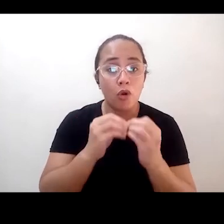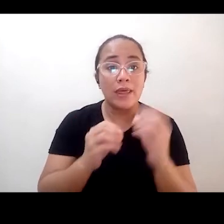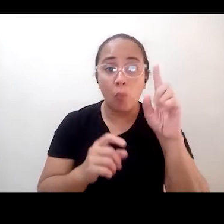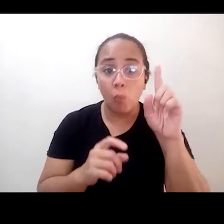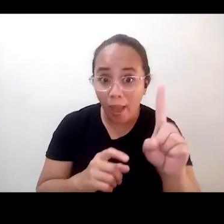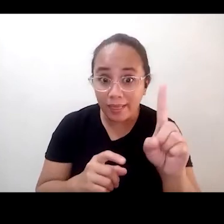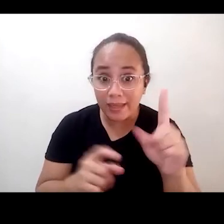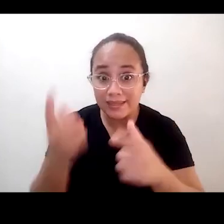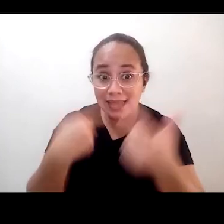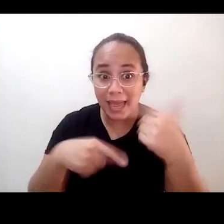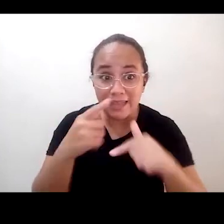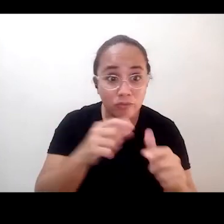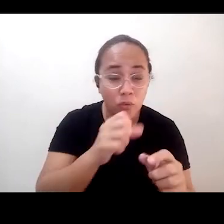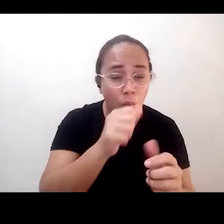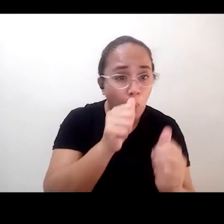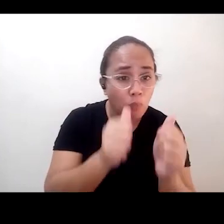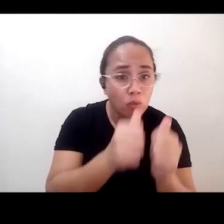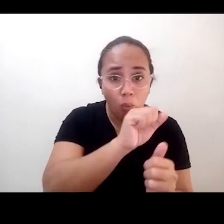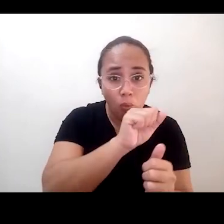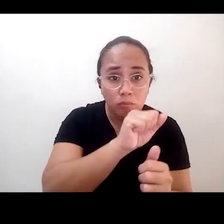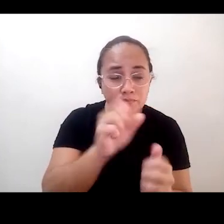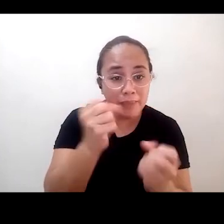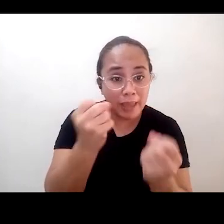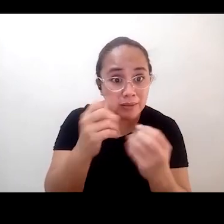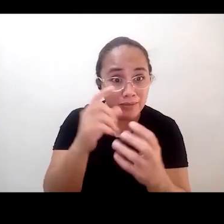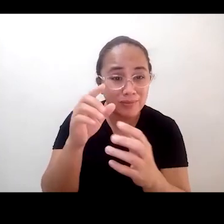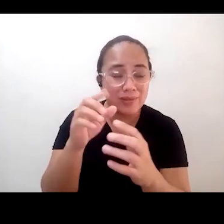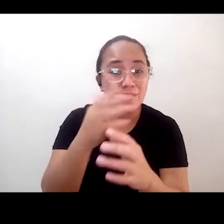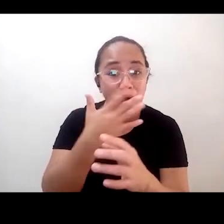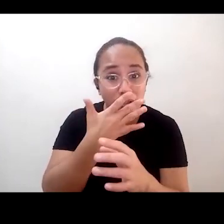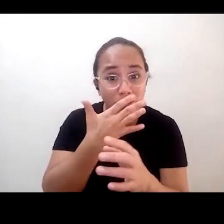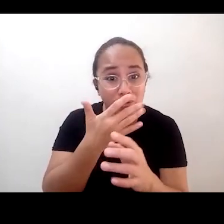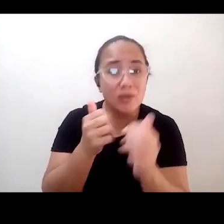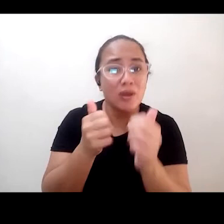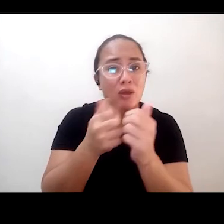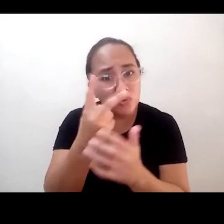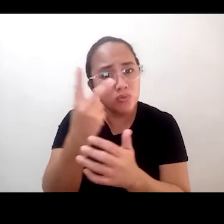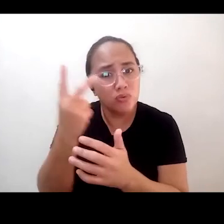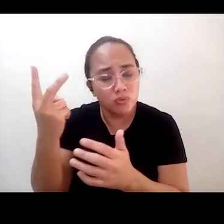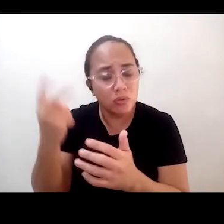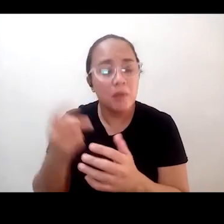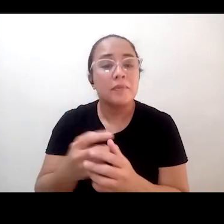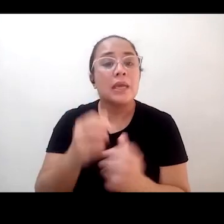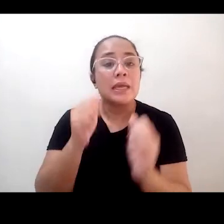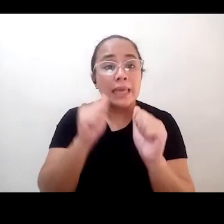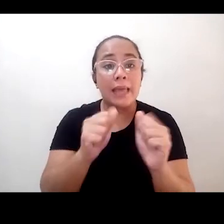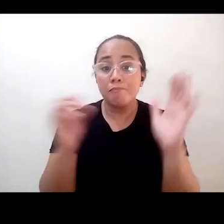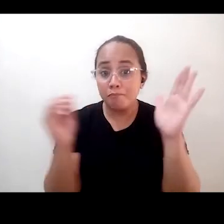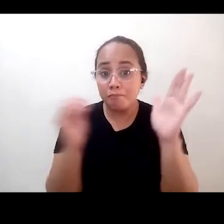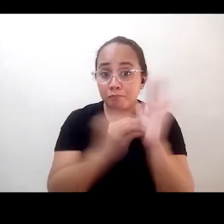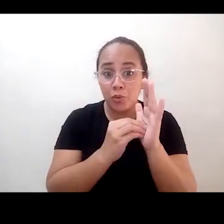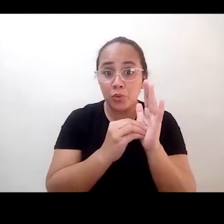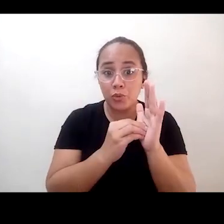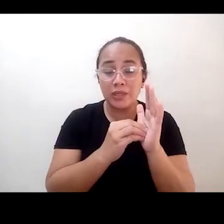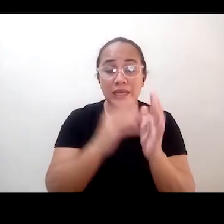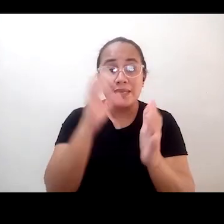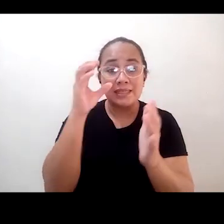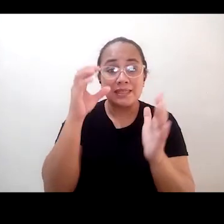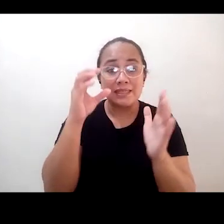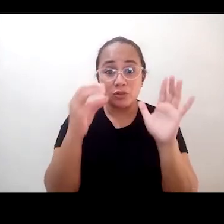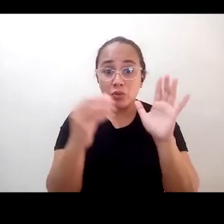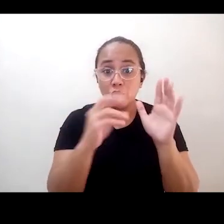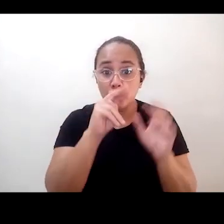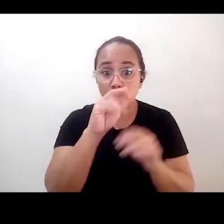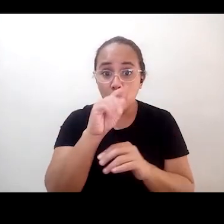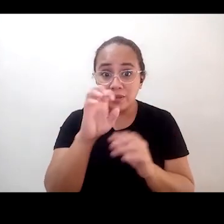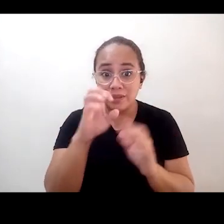colors, or for many of the colors, then we can put a note at the end of the chapter, like